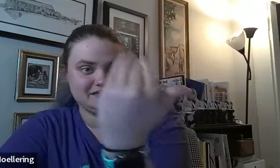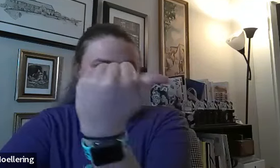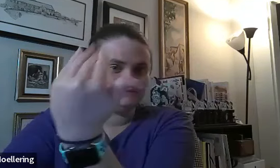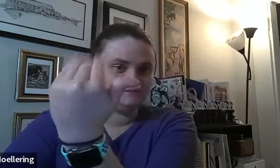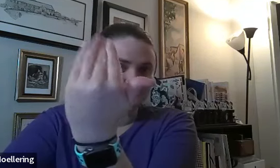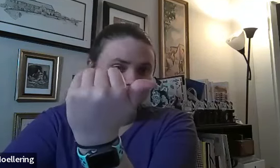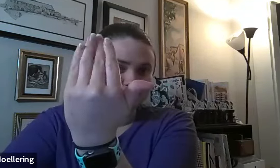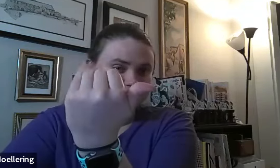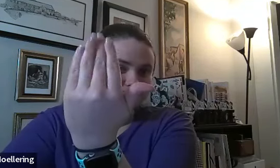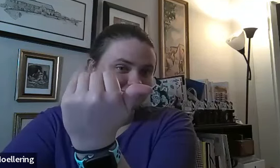15.